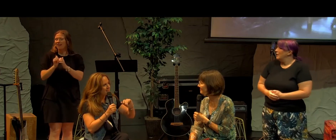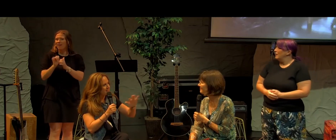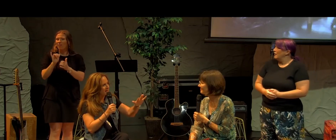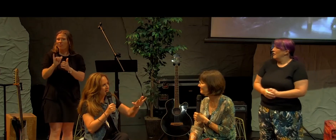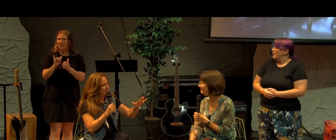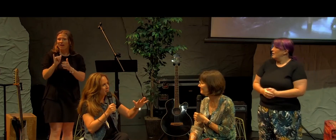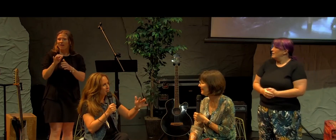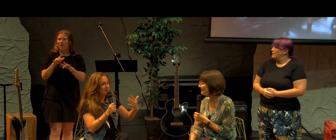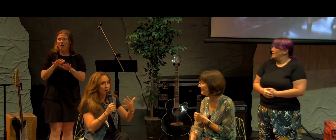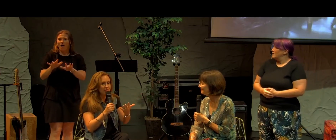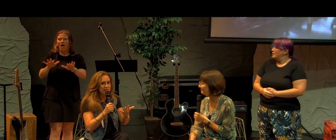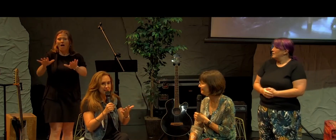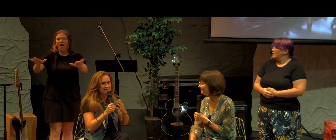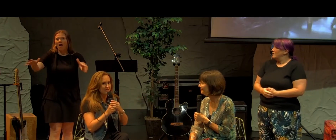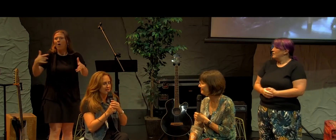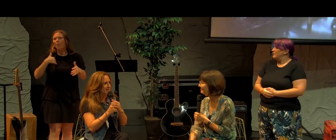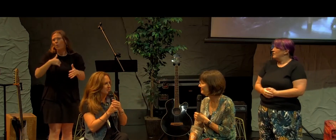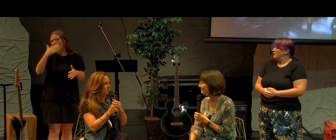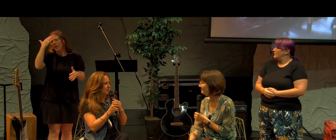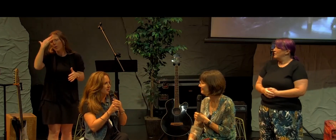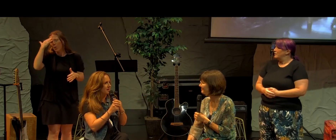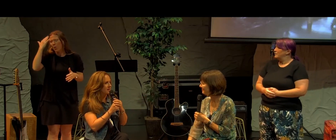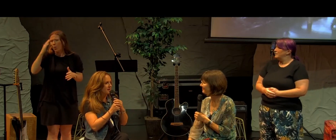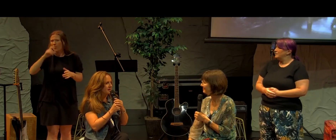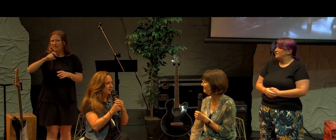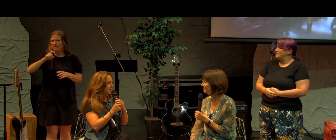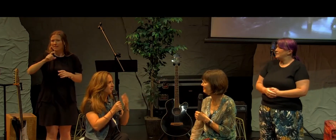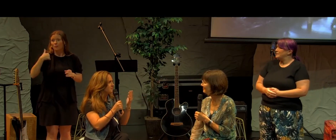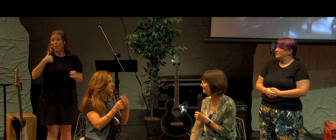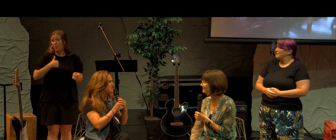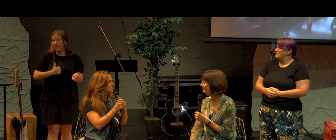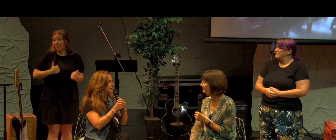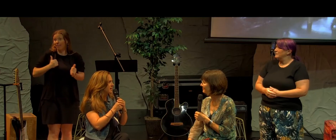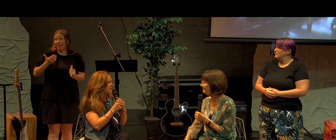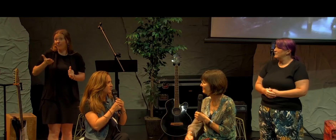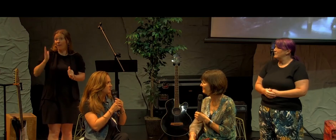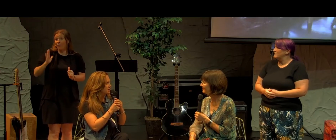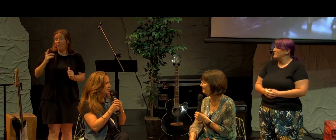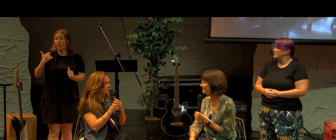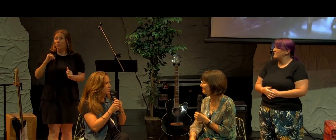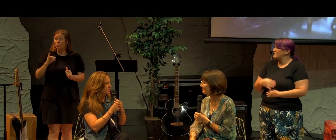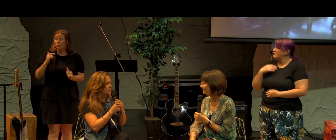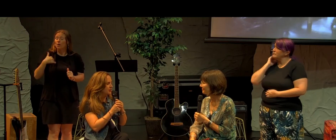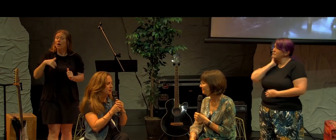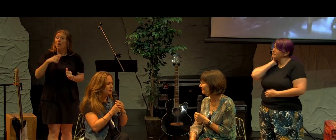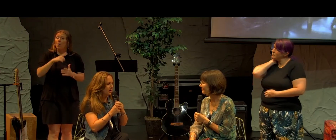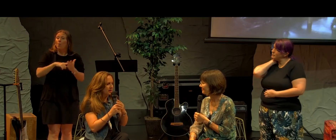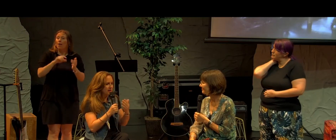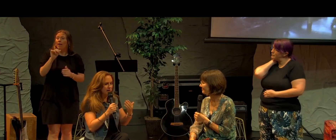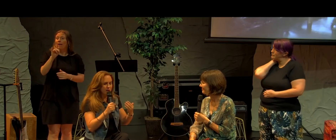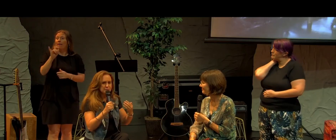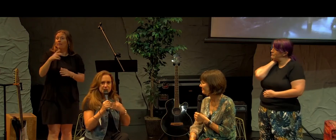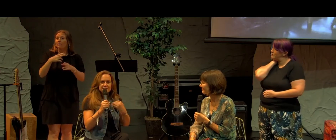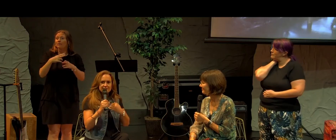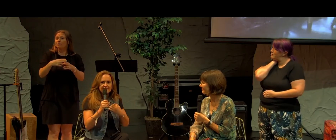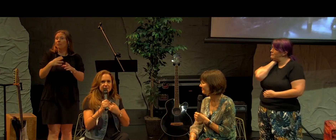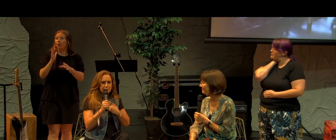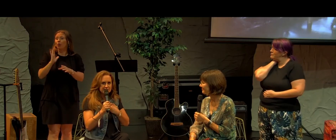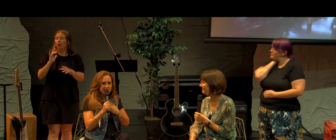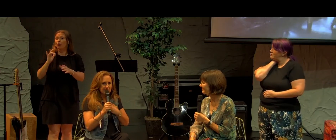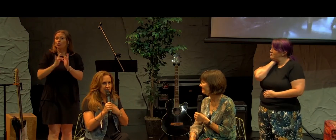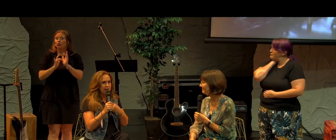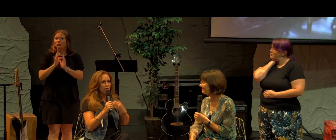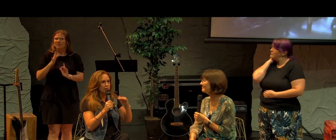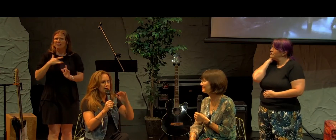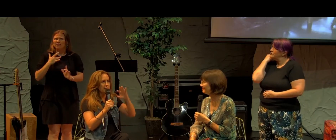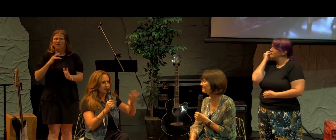caught fire. And we know the needs, having lived there. And I think even just what Andy was sharing earlier about Jesus takes it